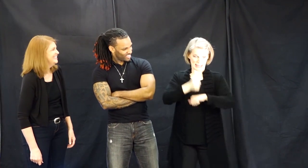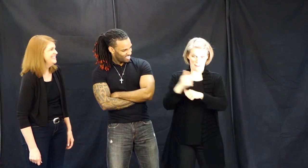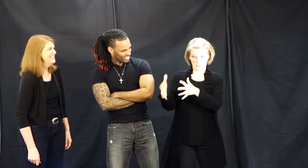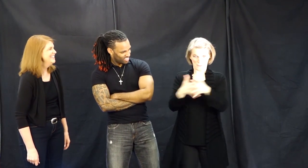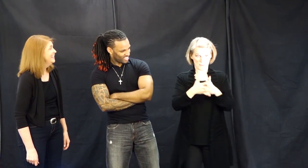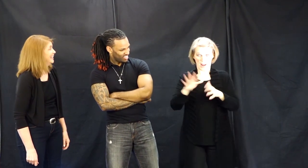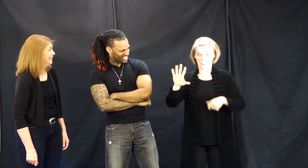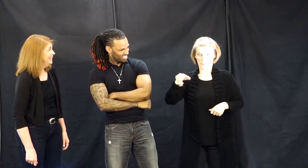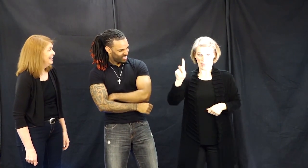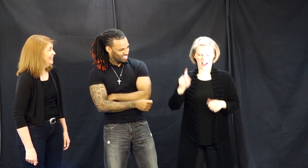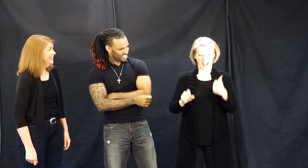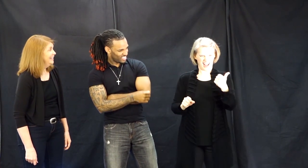bank.